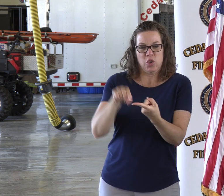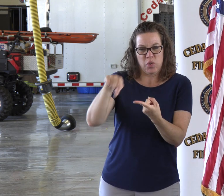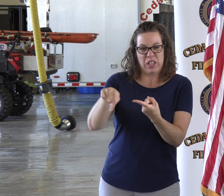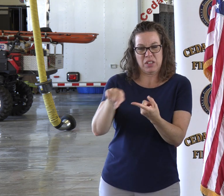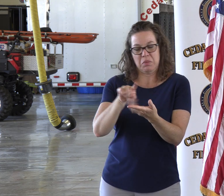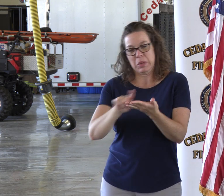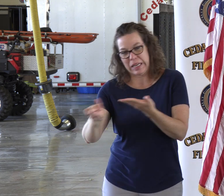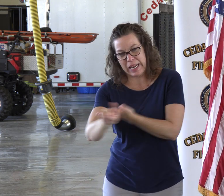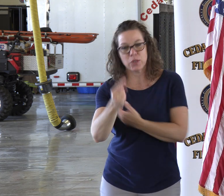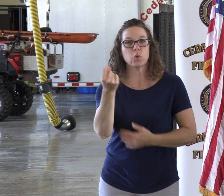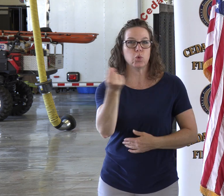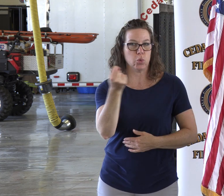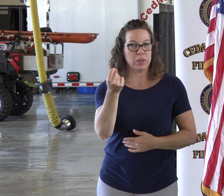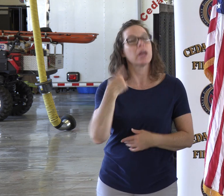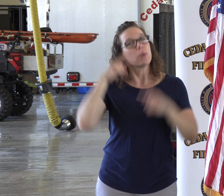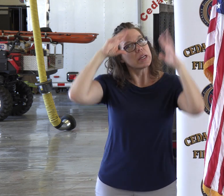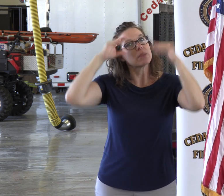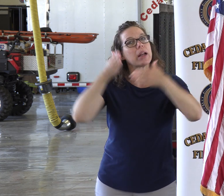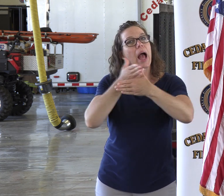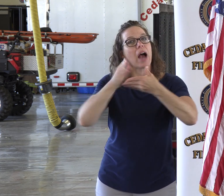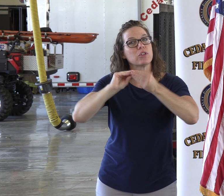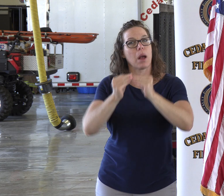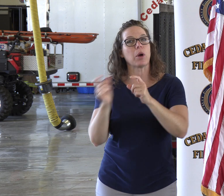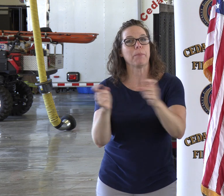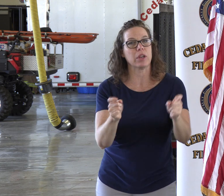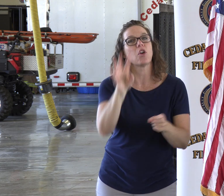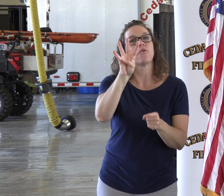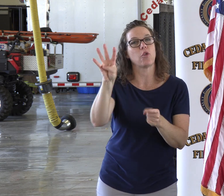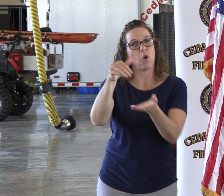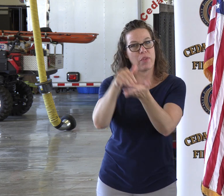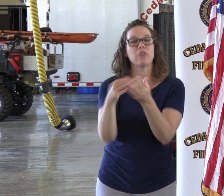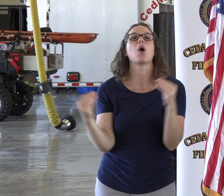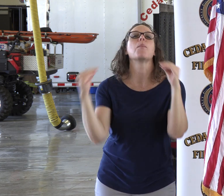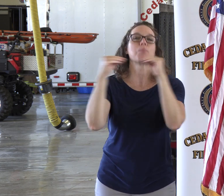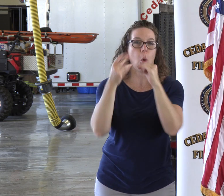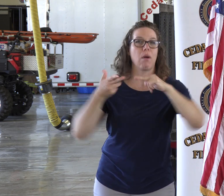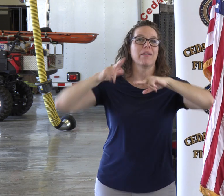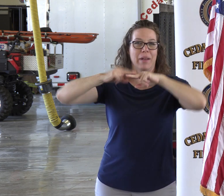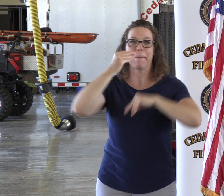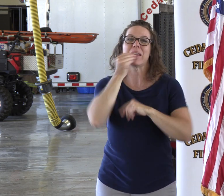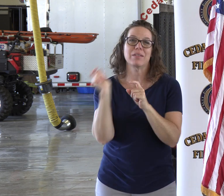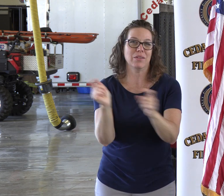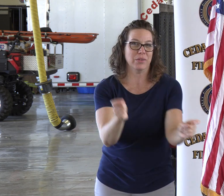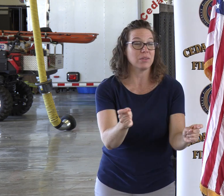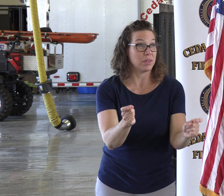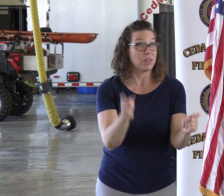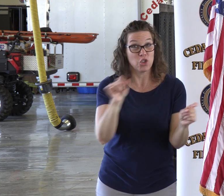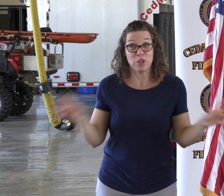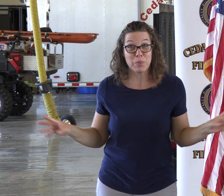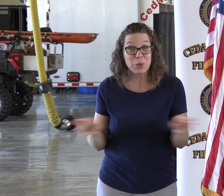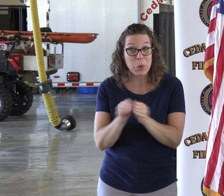until Tuesday, and we expect an average number of about 44,000 more meals being served into the community. That should be a total of